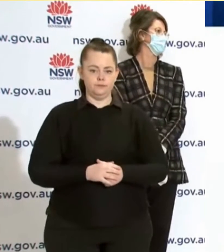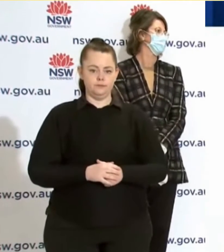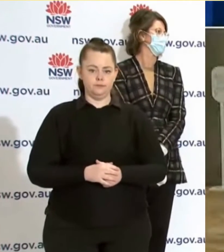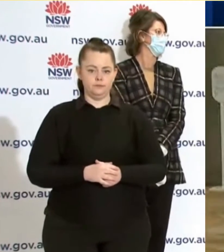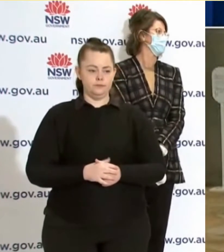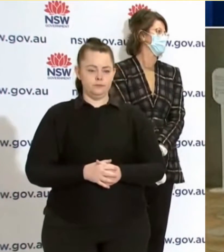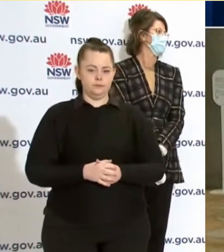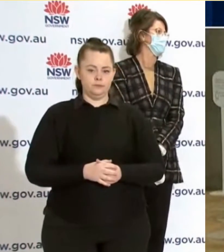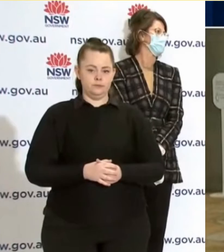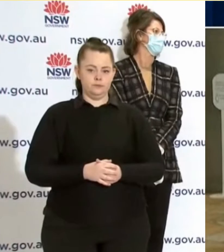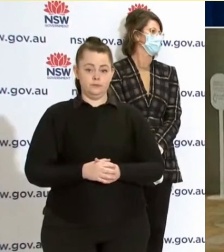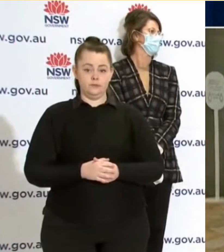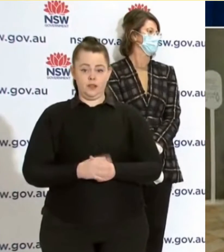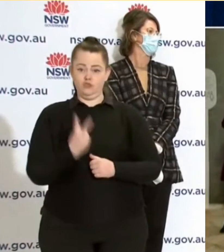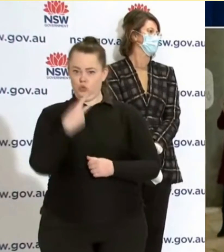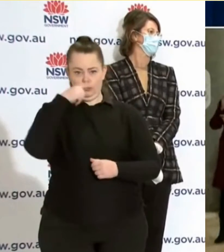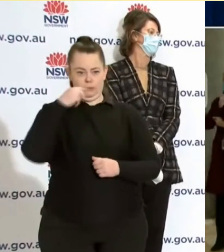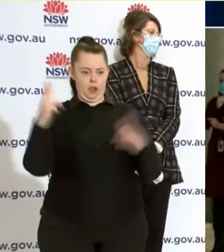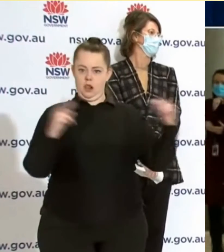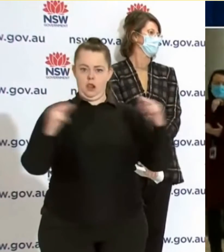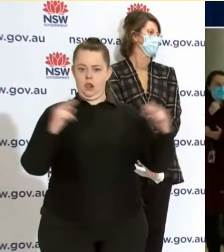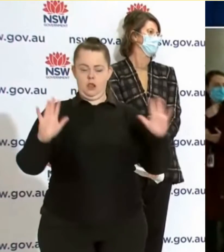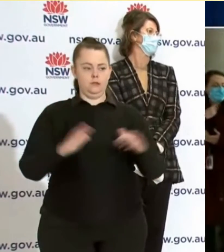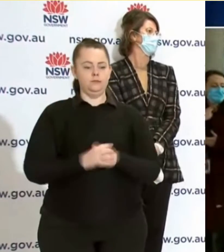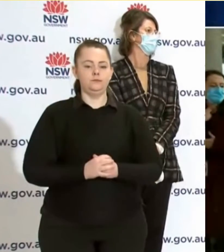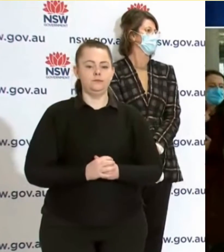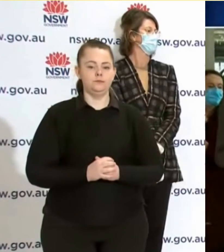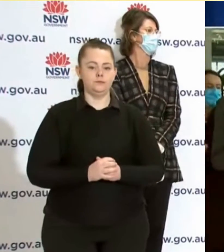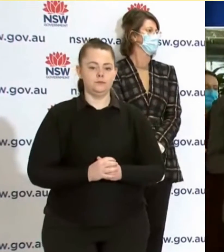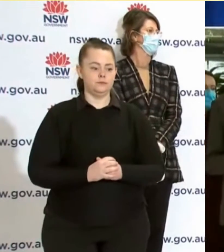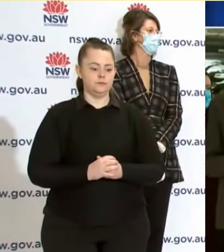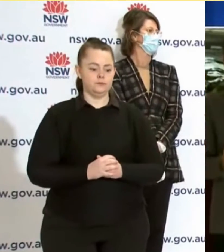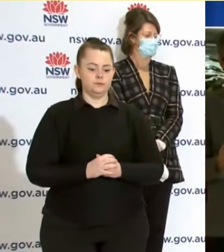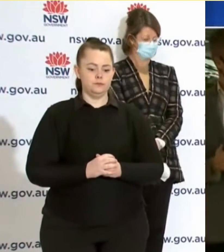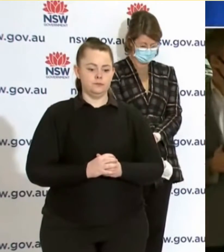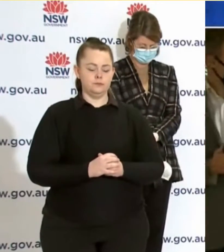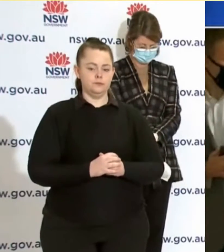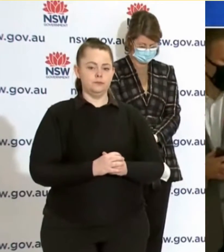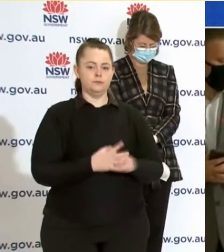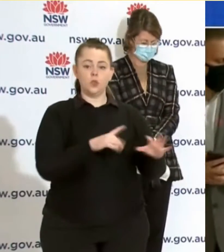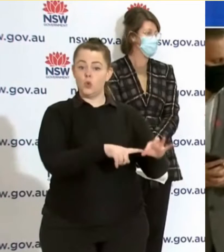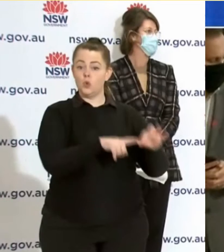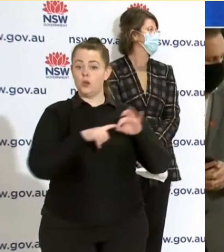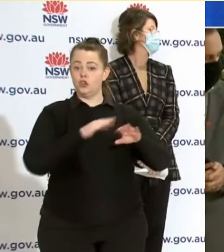Premier, can I just ask you, the Doherty report talks about what happens at 70%.